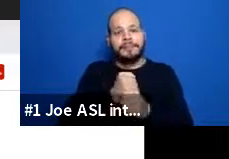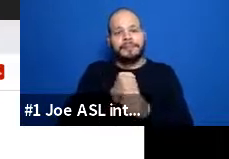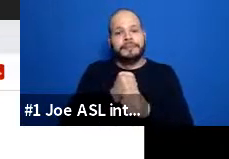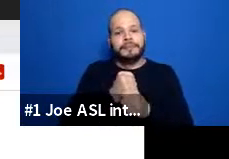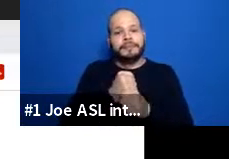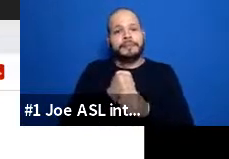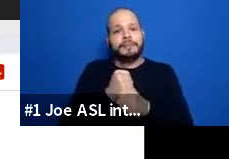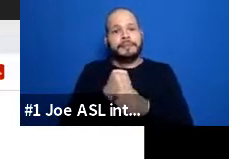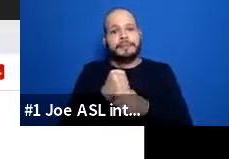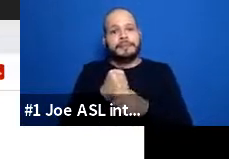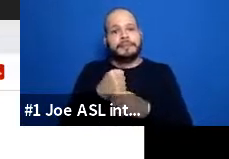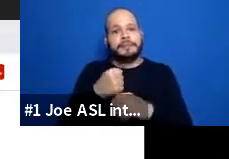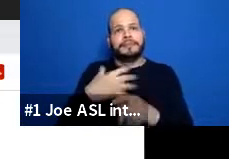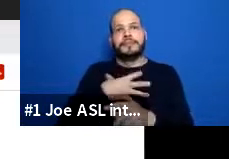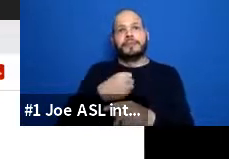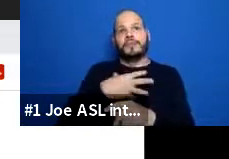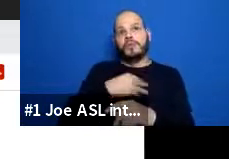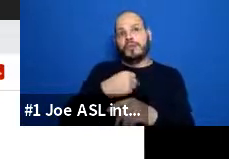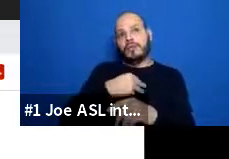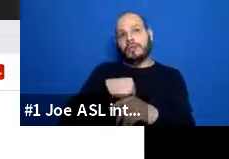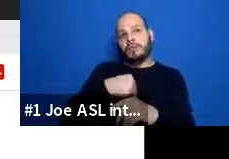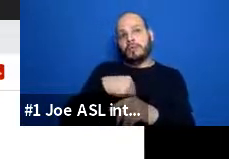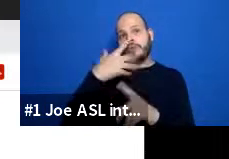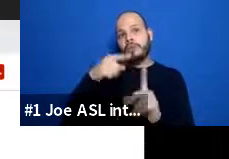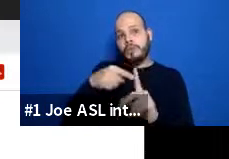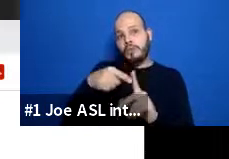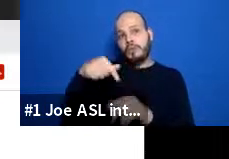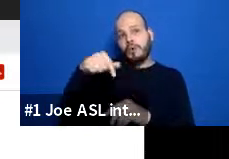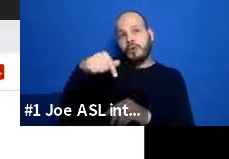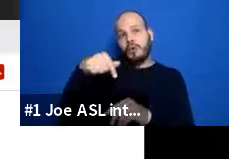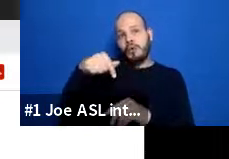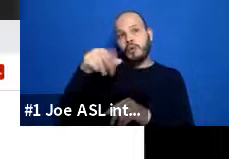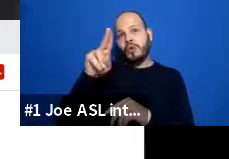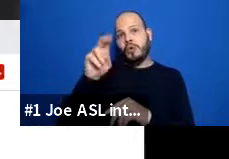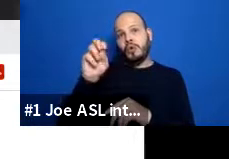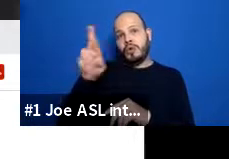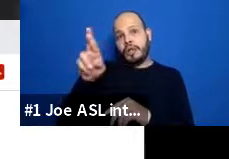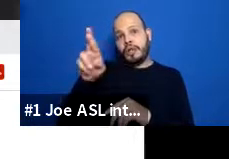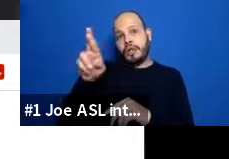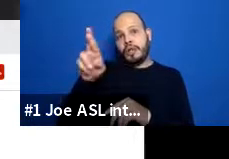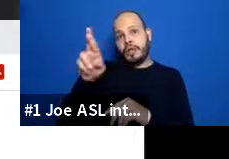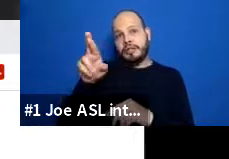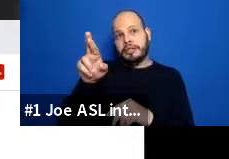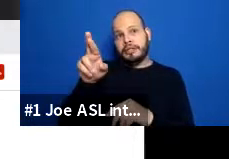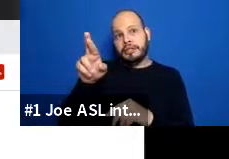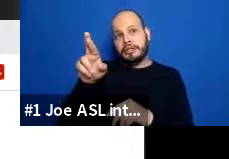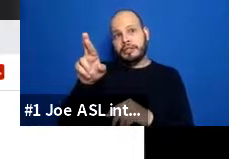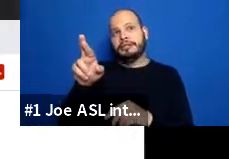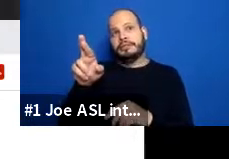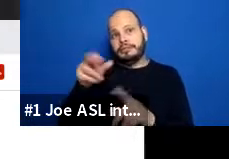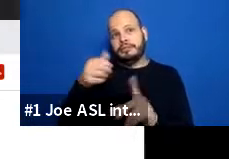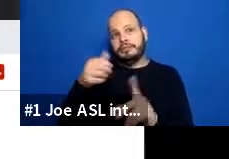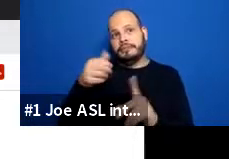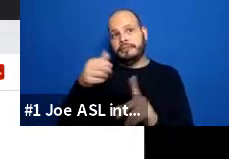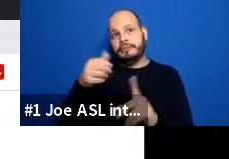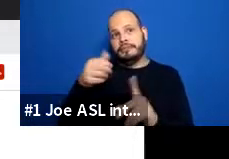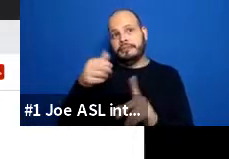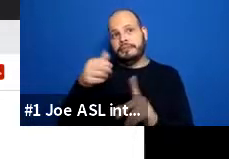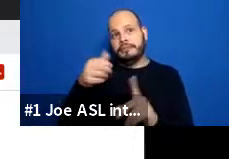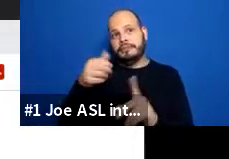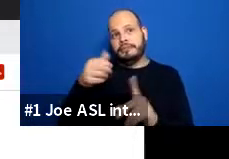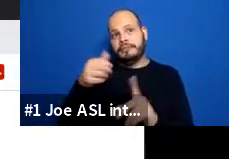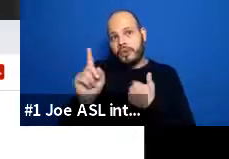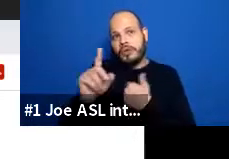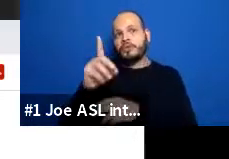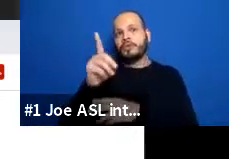rural Southerner, making her current home in Durham, North Carolina, as a middle grades public